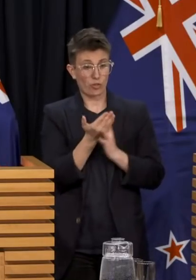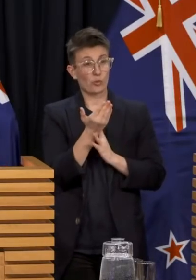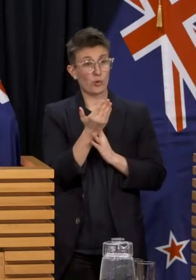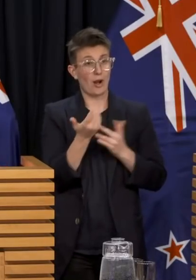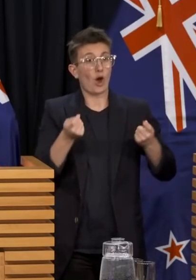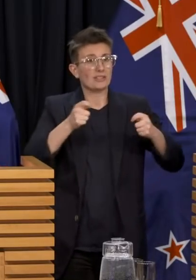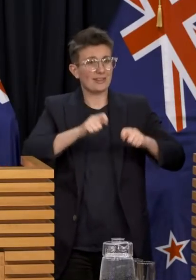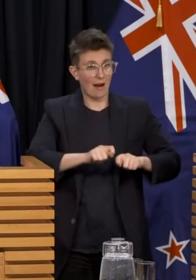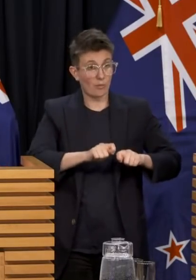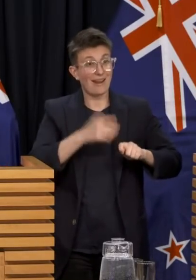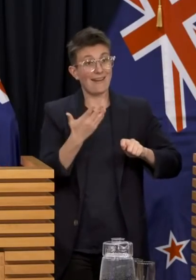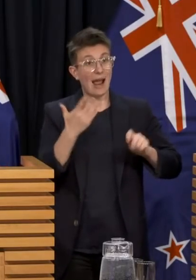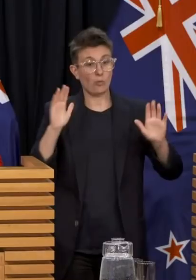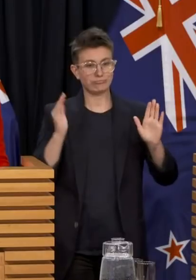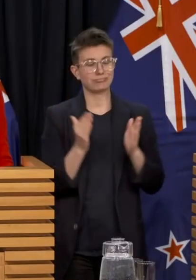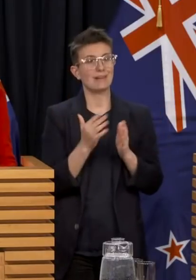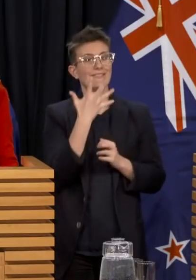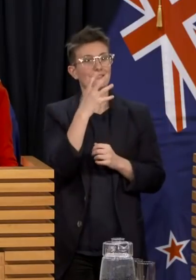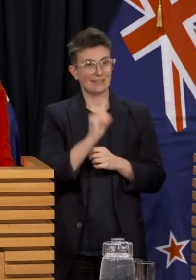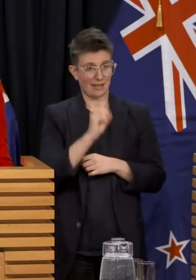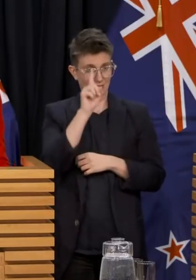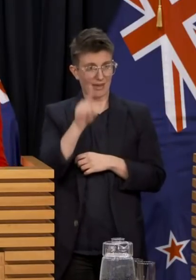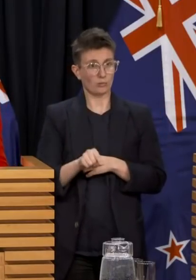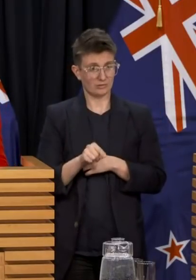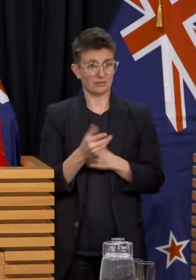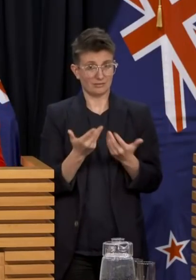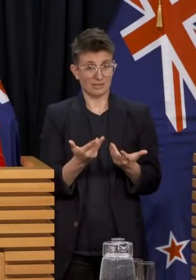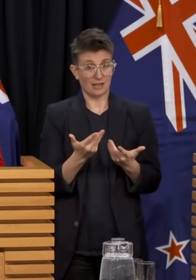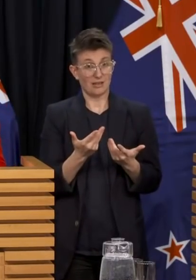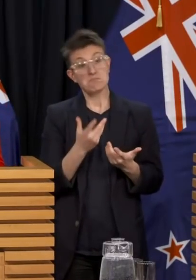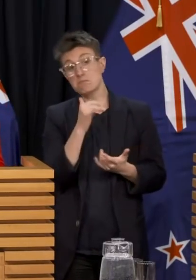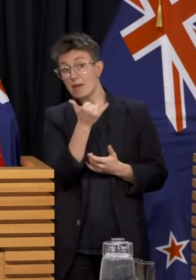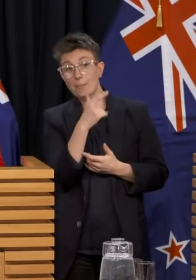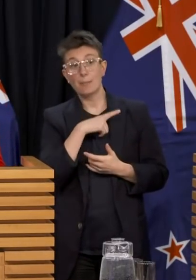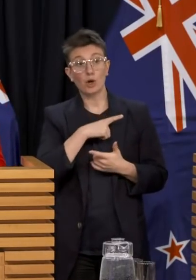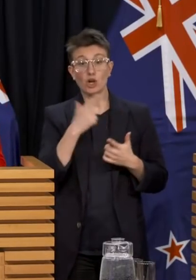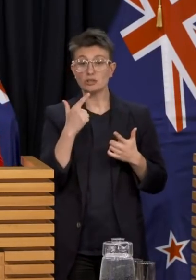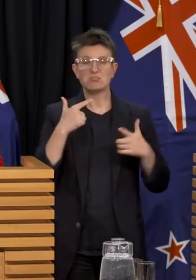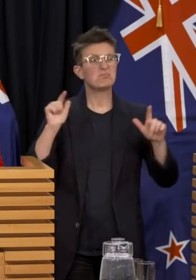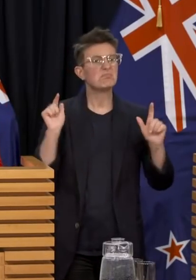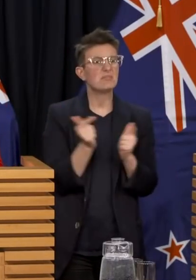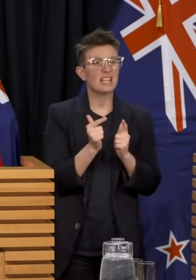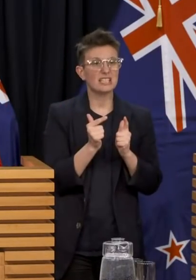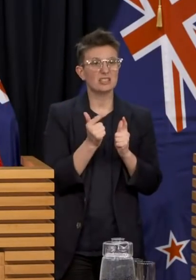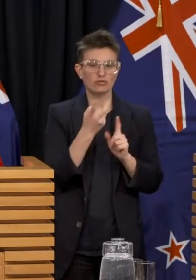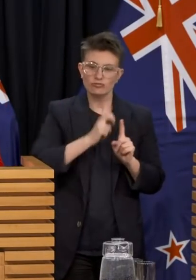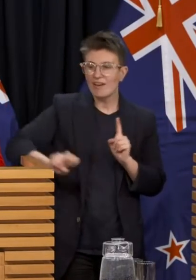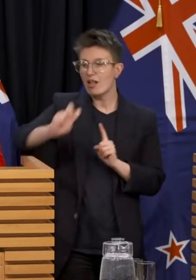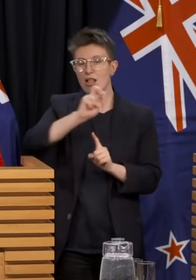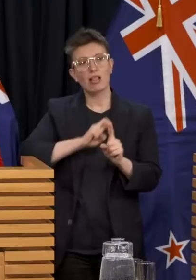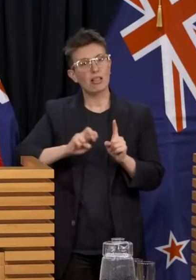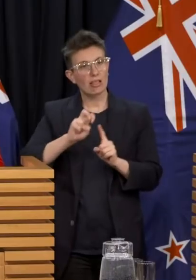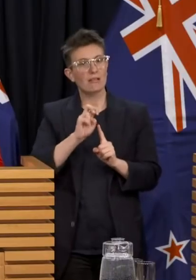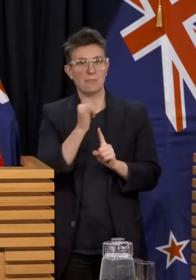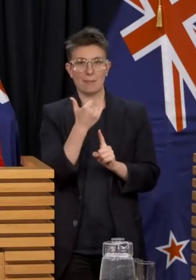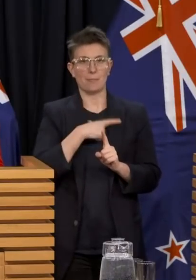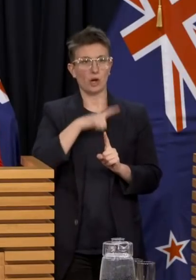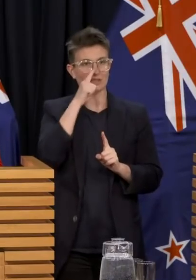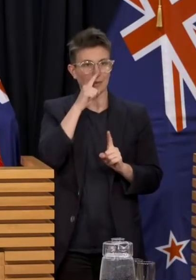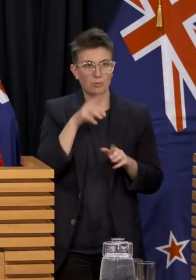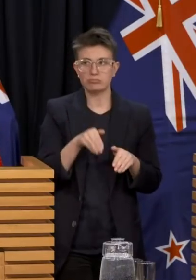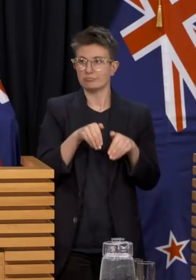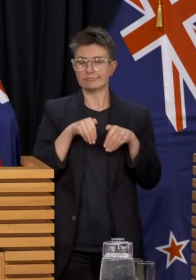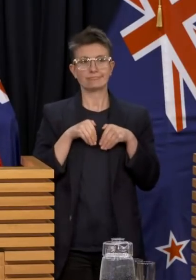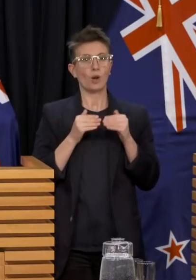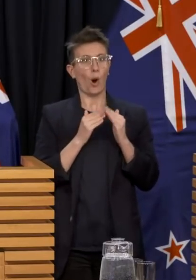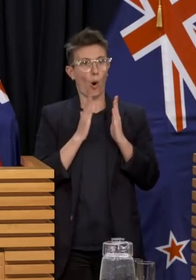people being vaccinated and fewer people travelling, if you are sick, do still please go to your GP or seek